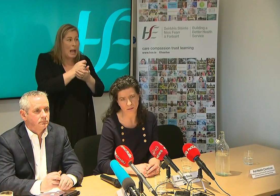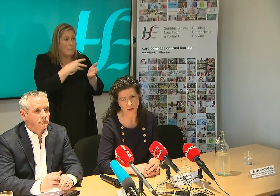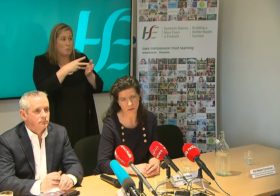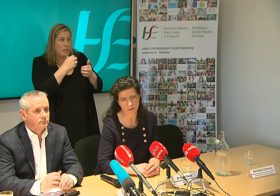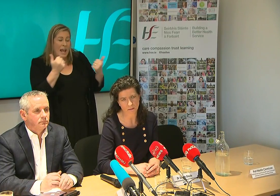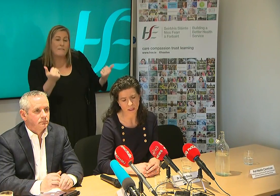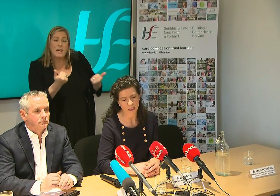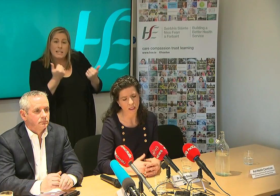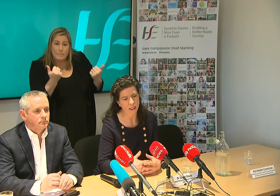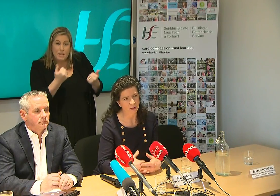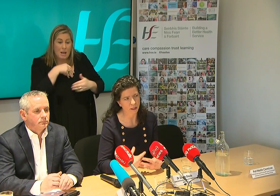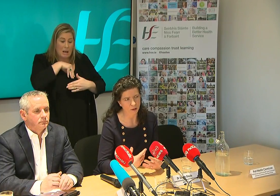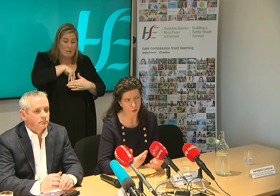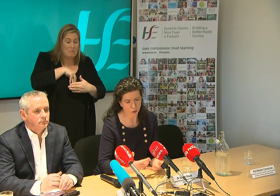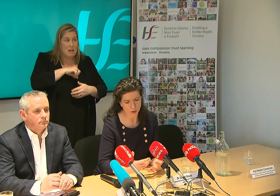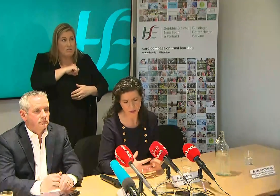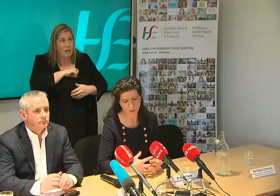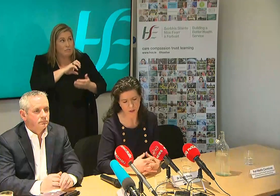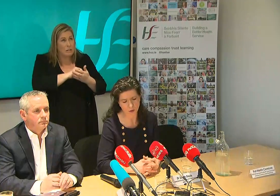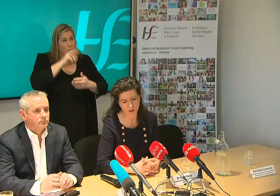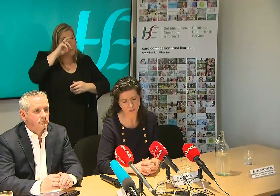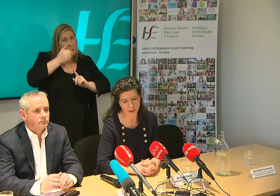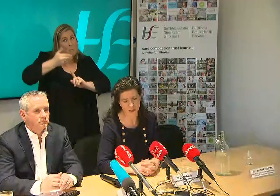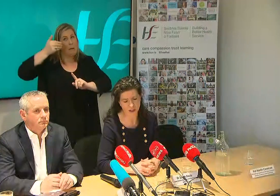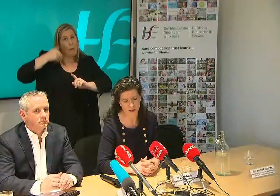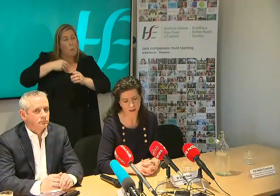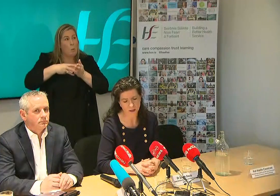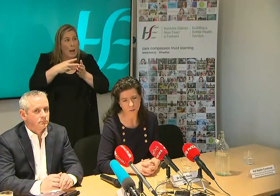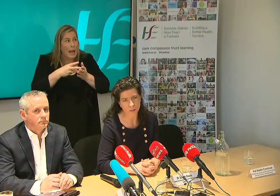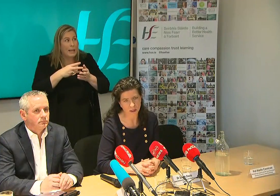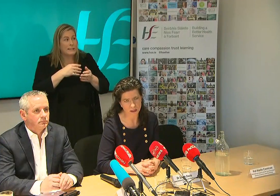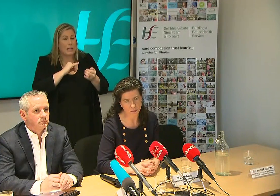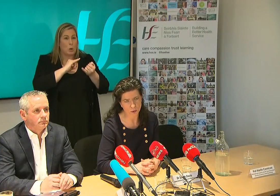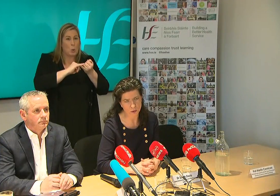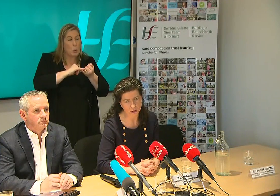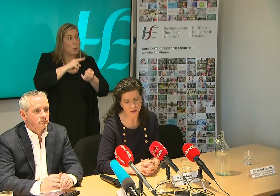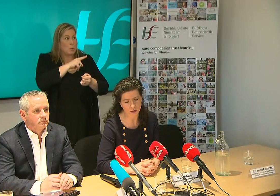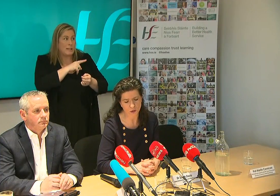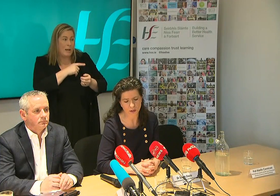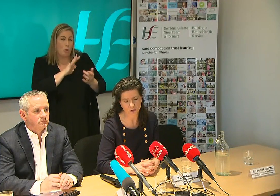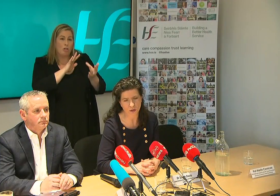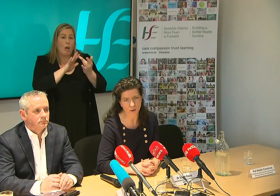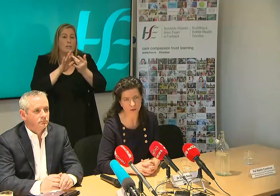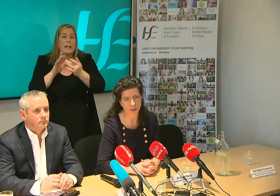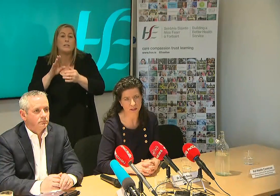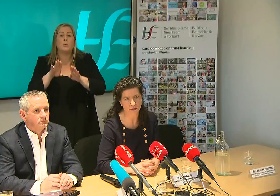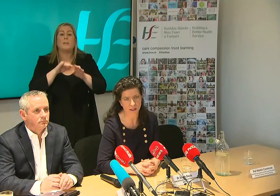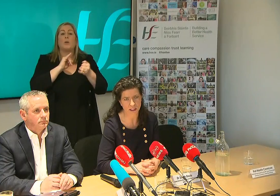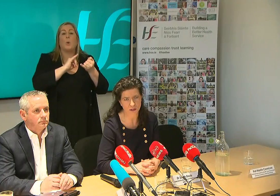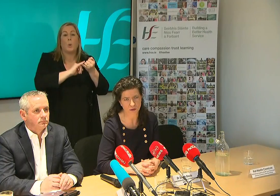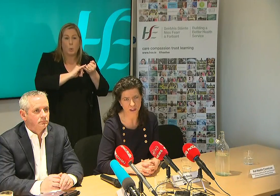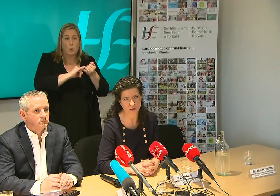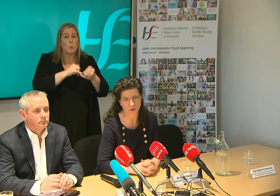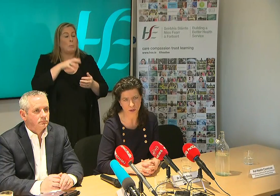have had symptoms, and then all the people who have potentially been exposed to the novel coronavirus